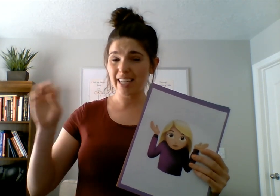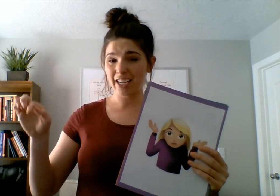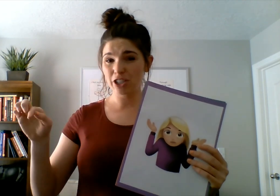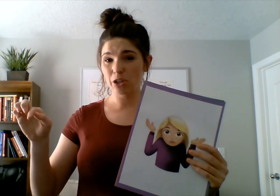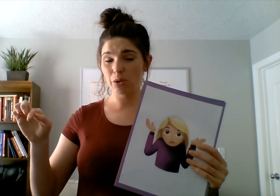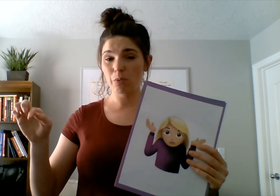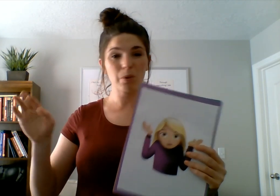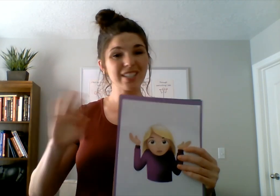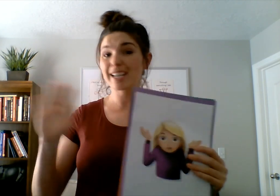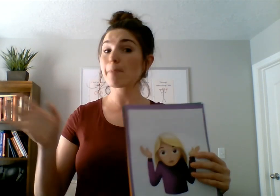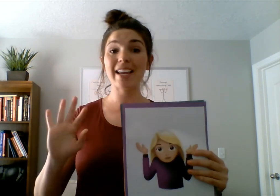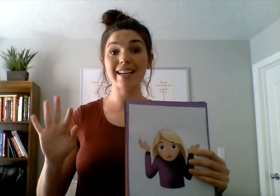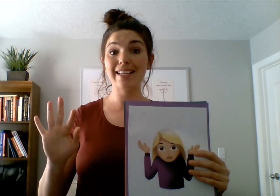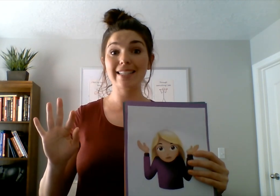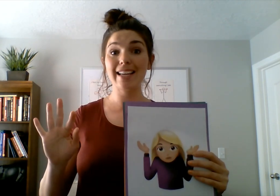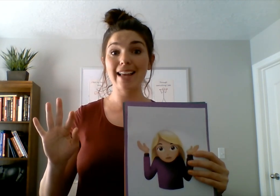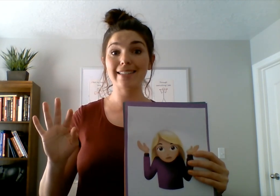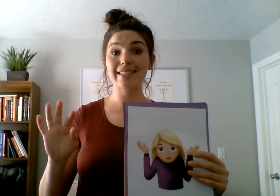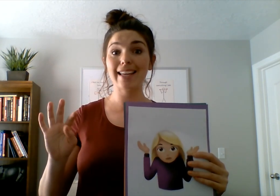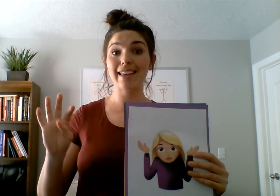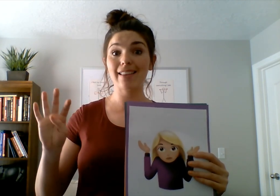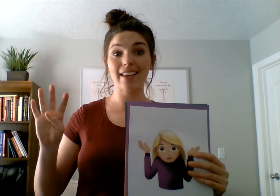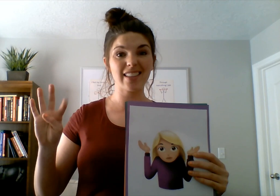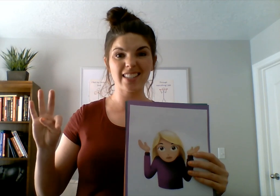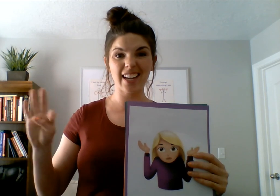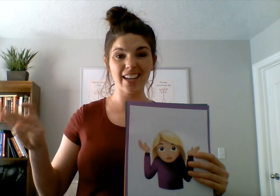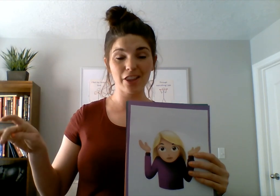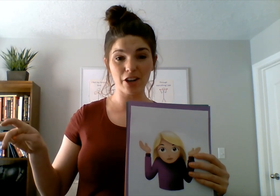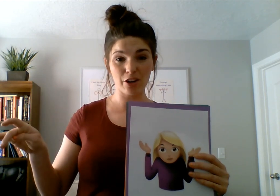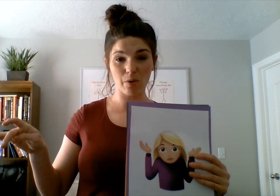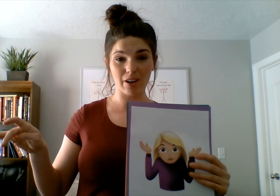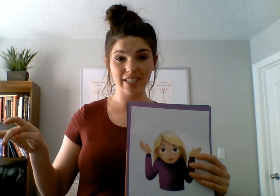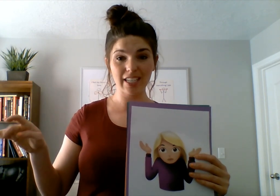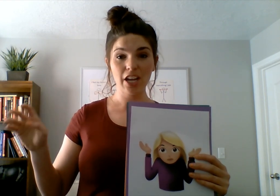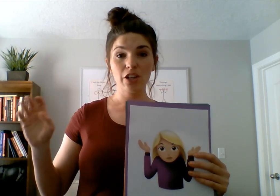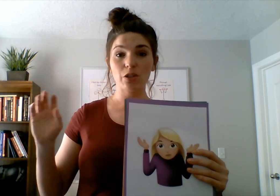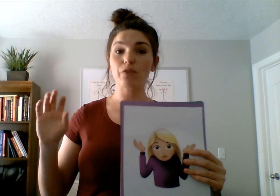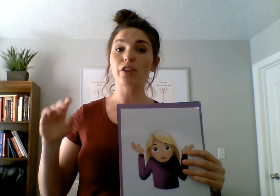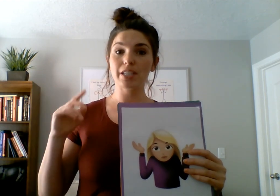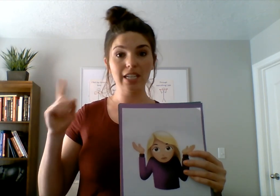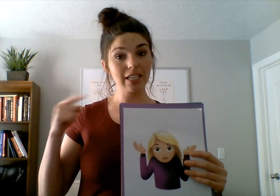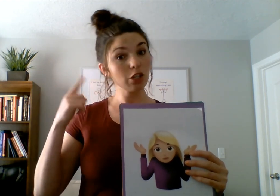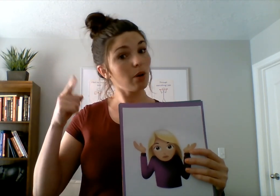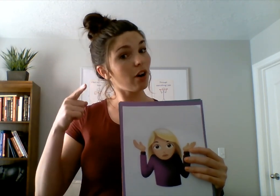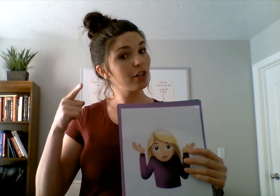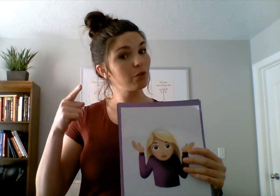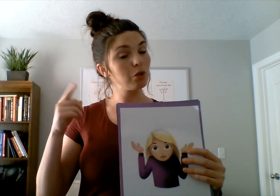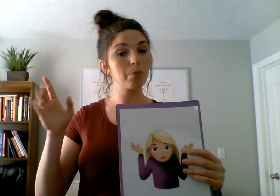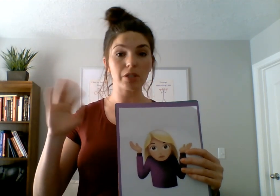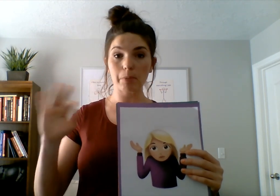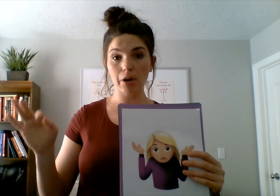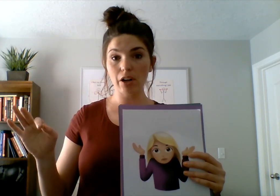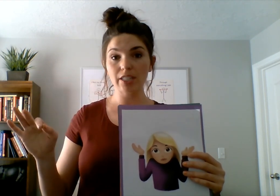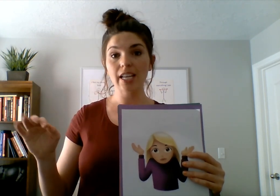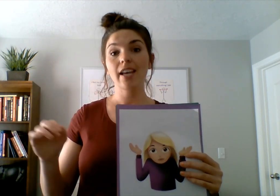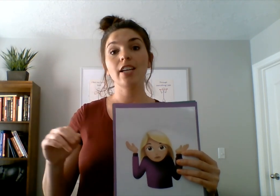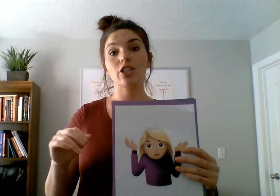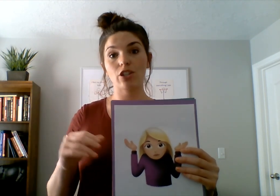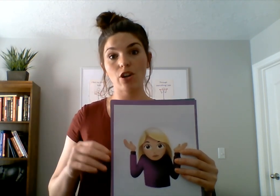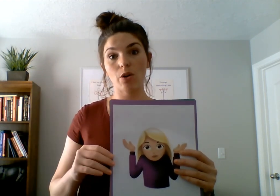second two. We're just going to make it easy and sing it like the second and third chorus. So if you're listening to it on YouTube or somewhere else, just know